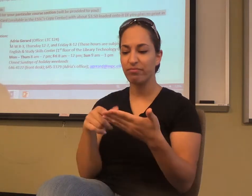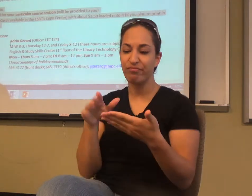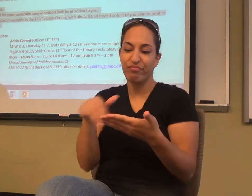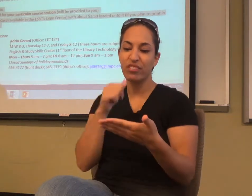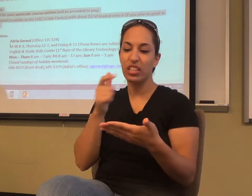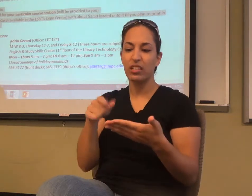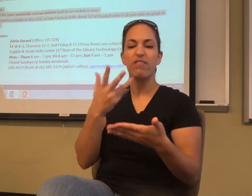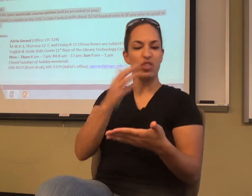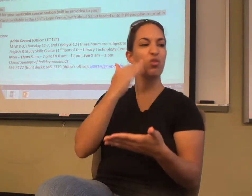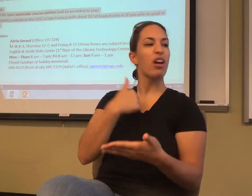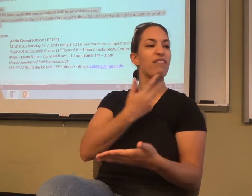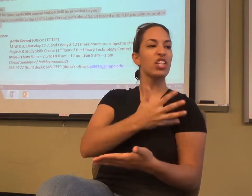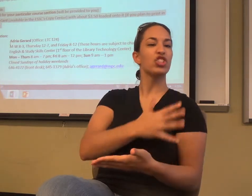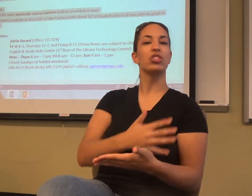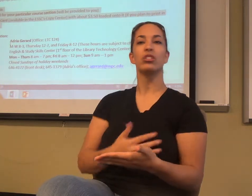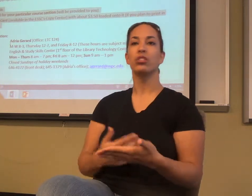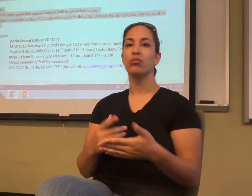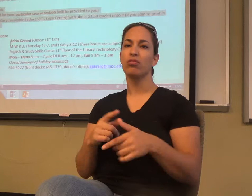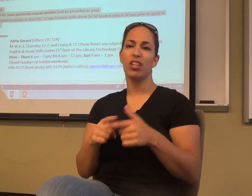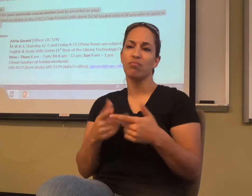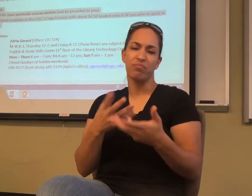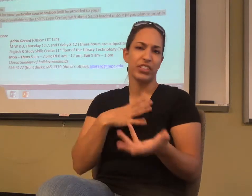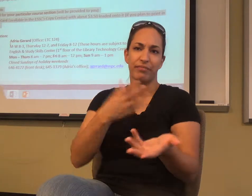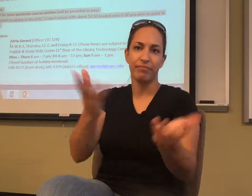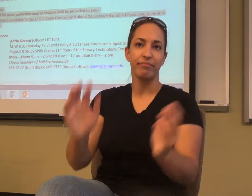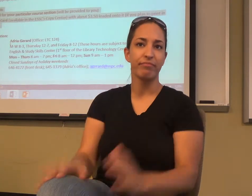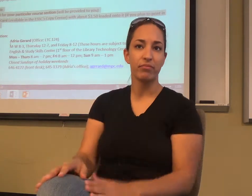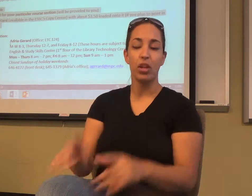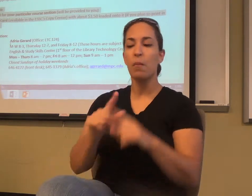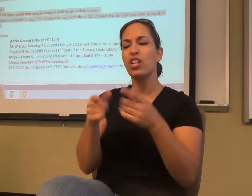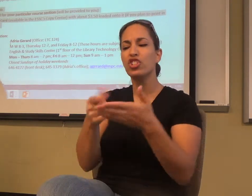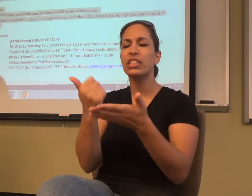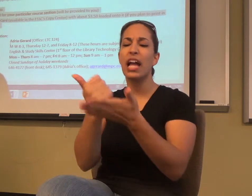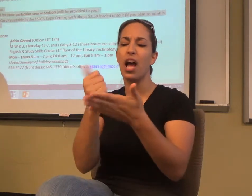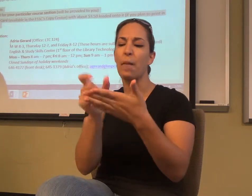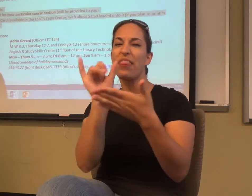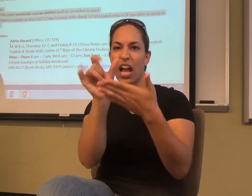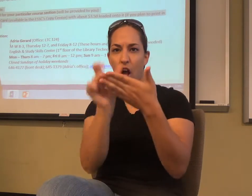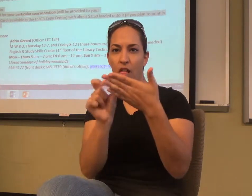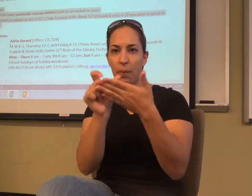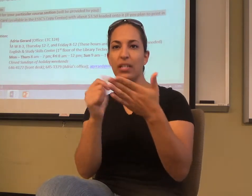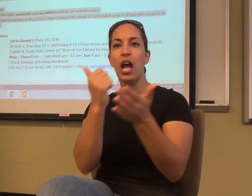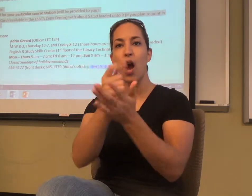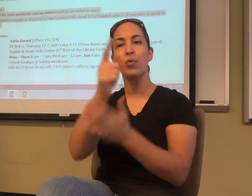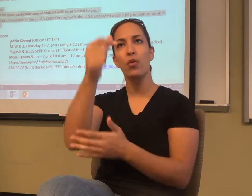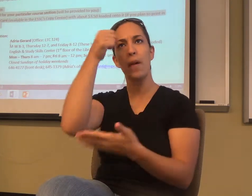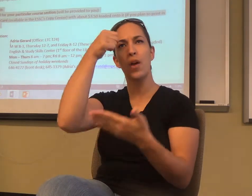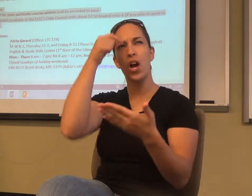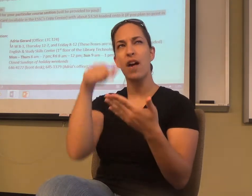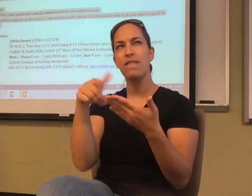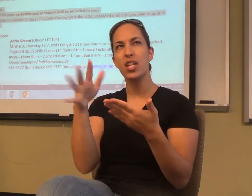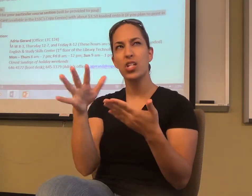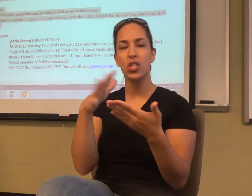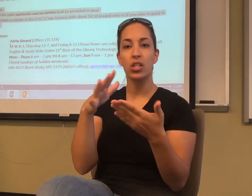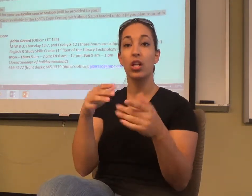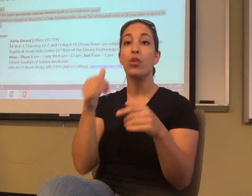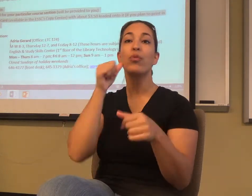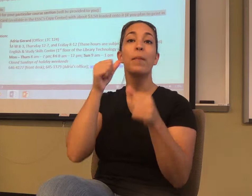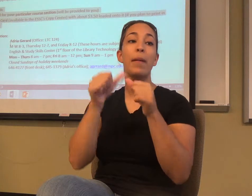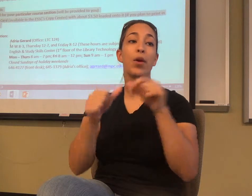you still need to do for the week. Keep in mind that there's a record in the computer as well of your progress, so there are 2 places you